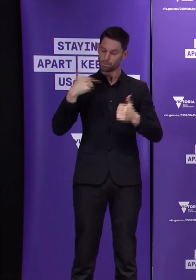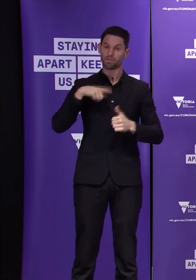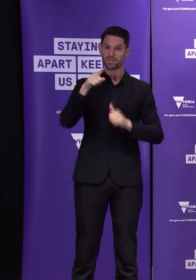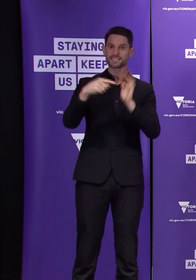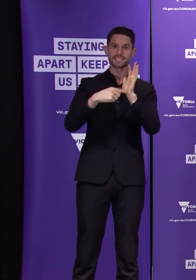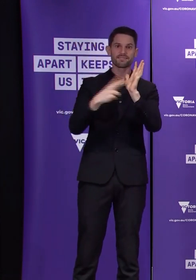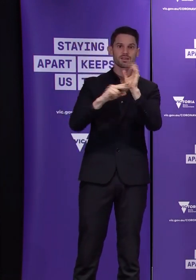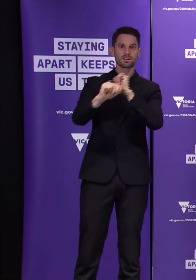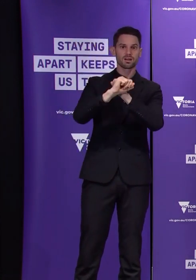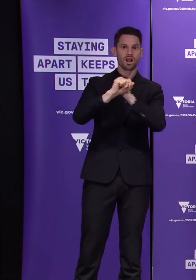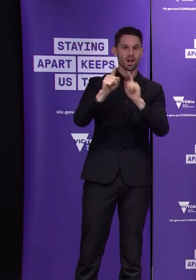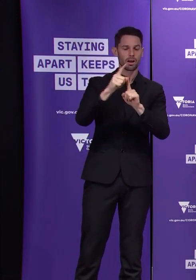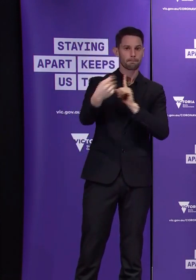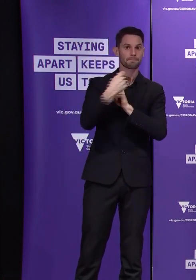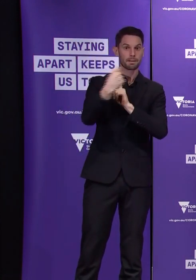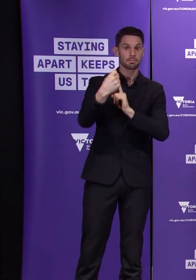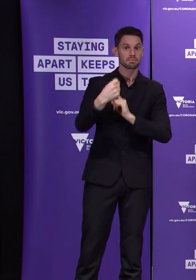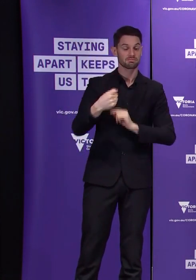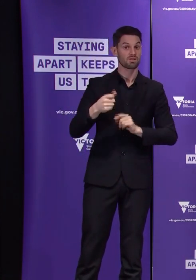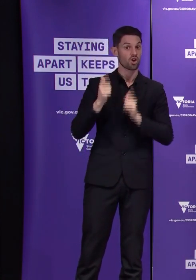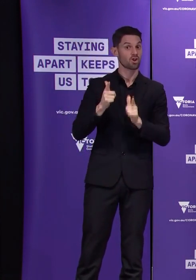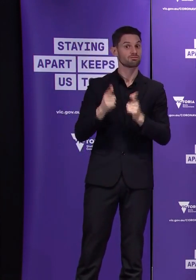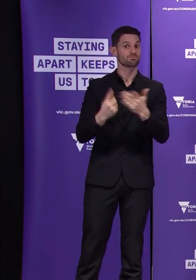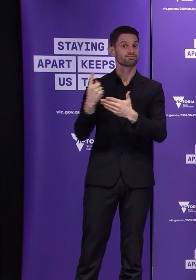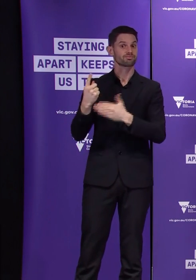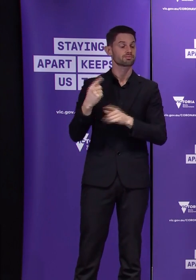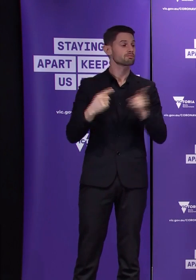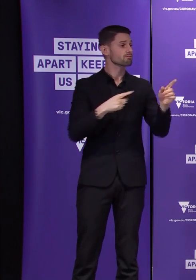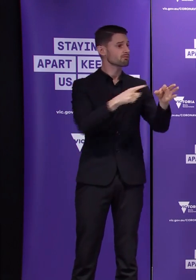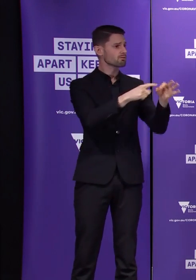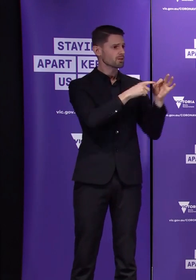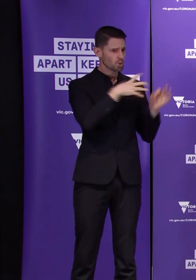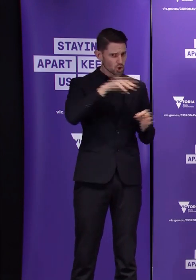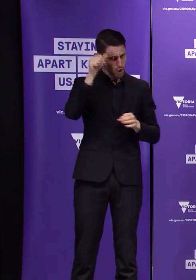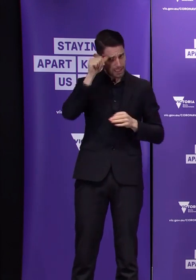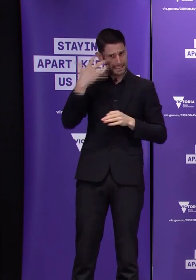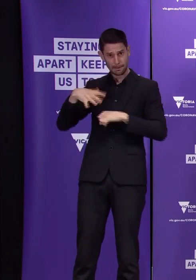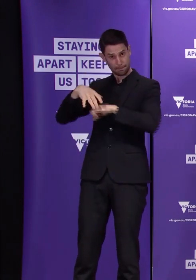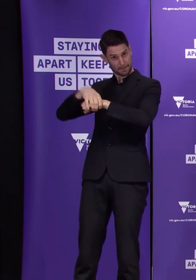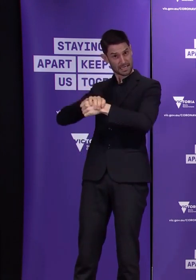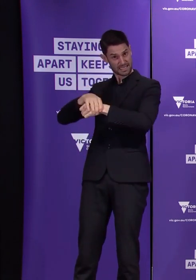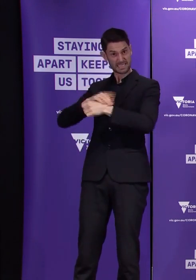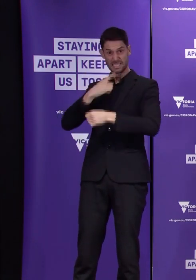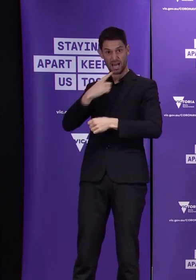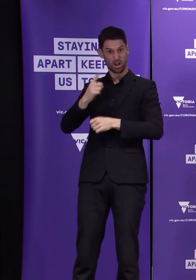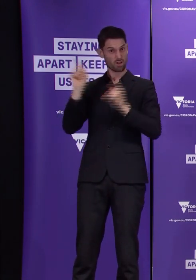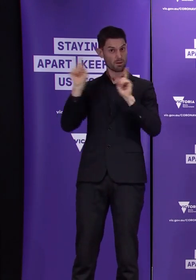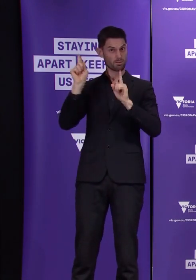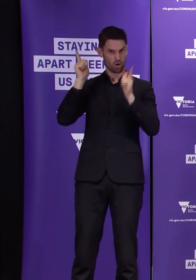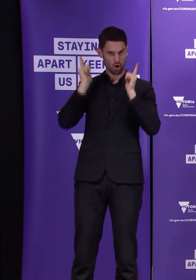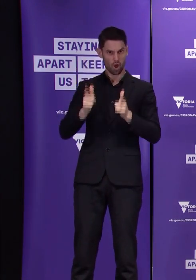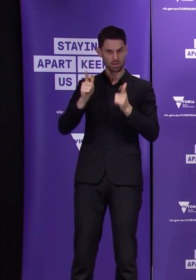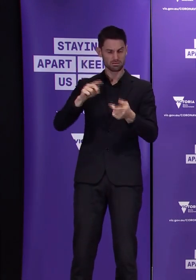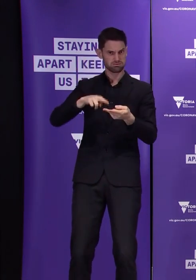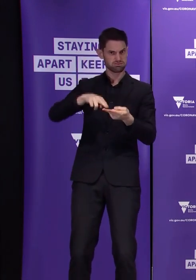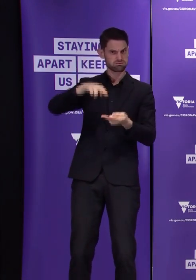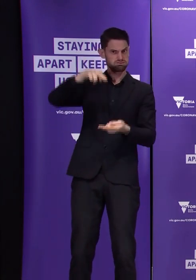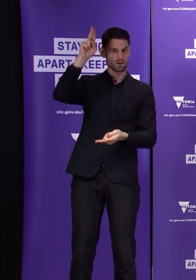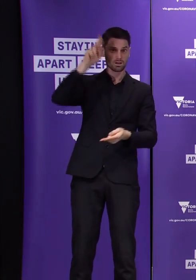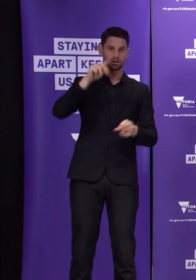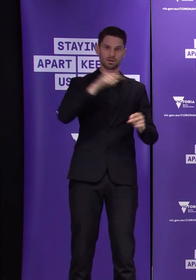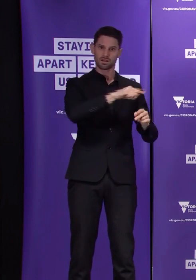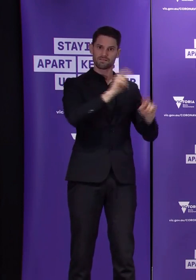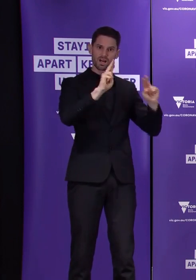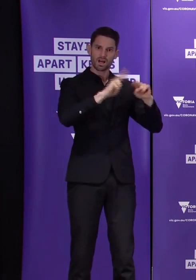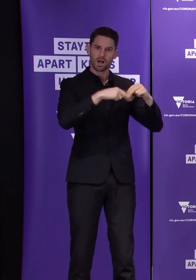moment from the police, or an estimate as to how much family violence has gone up over the